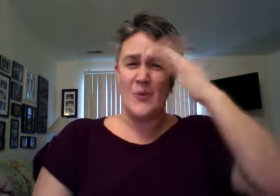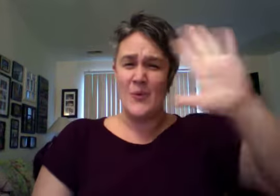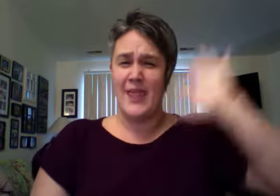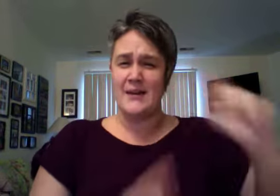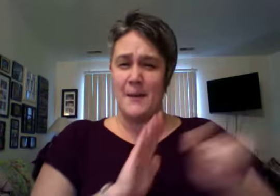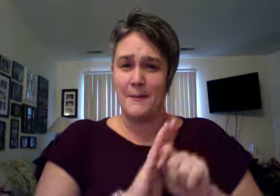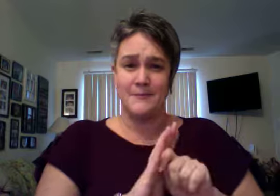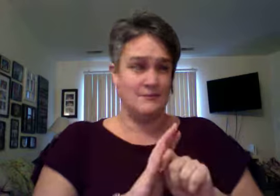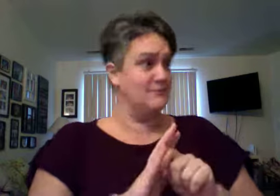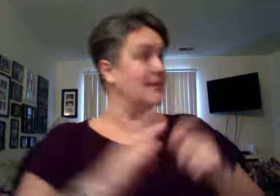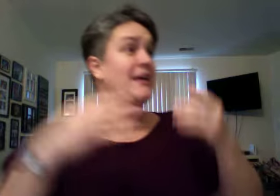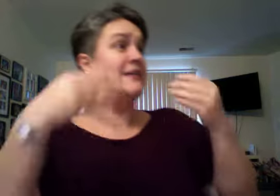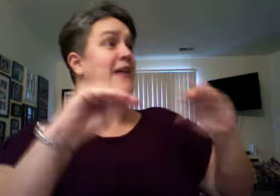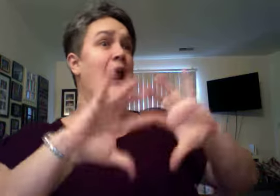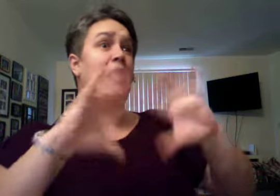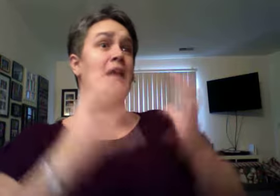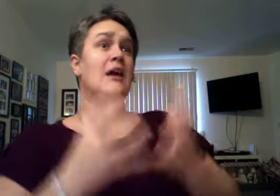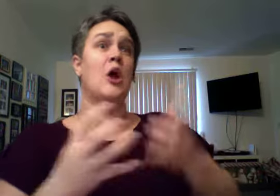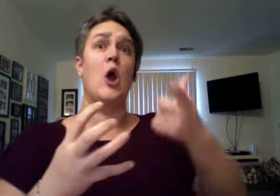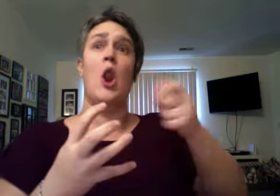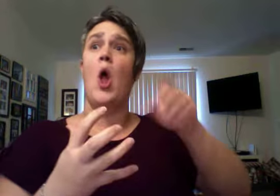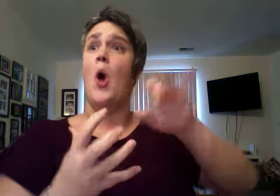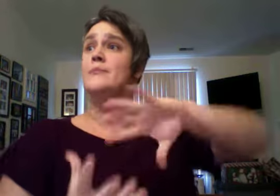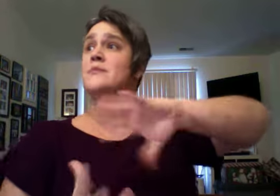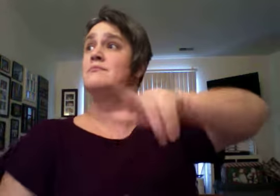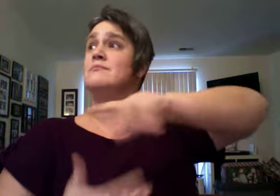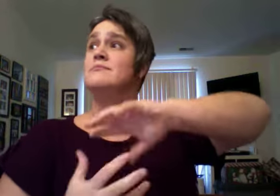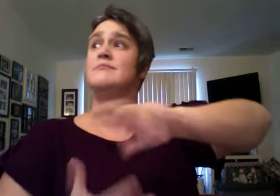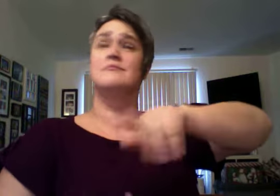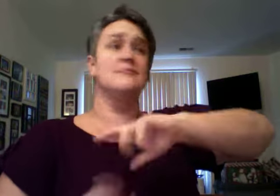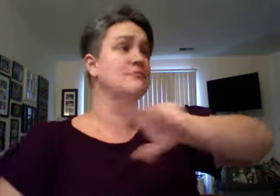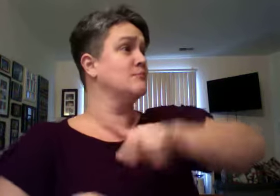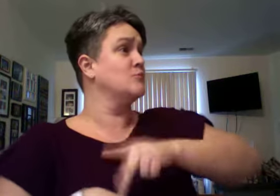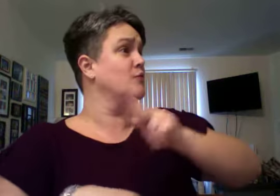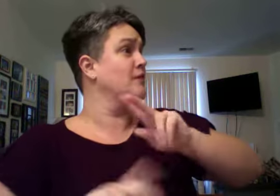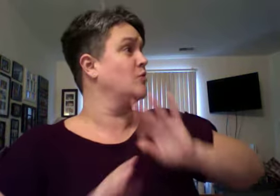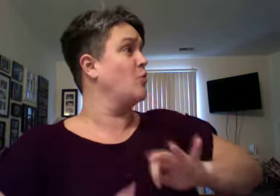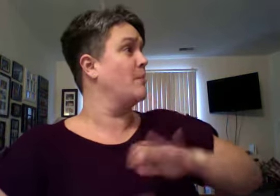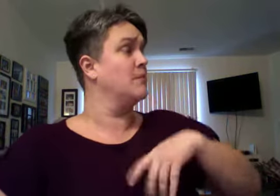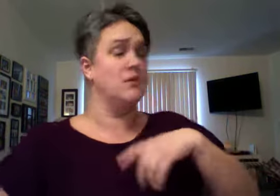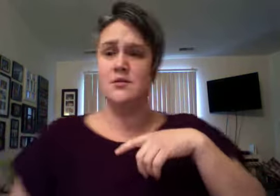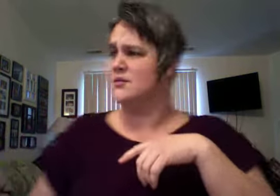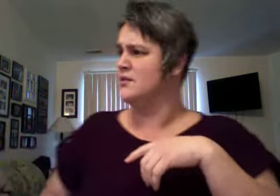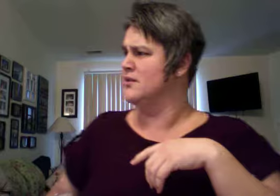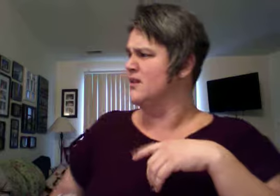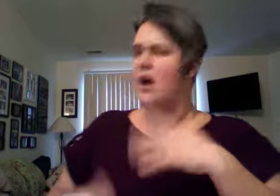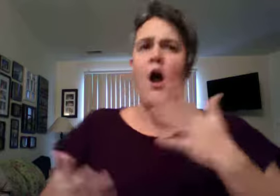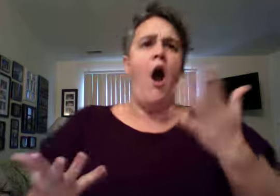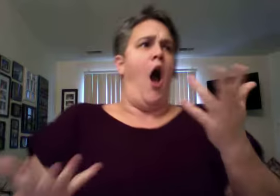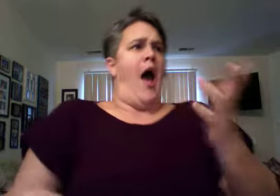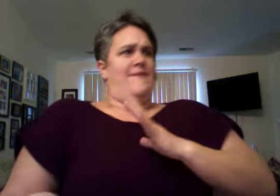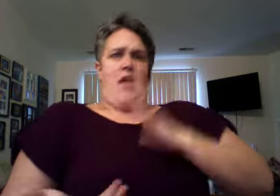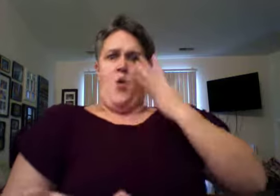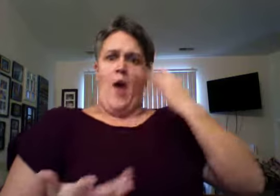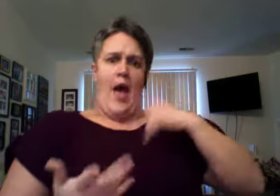sale. The perfectly ordinary globes for sale. What? Then why did it take until 1492 for